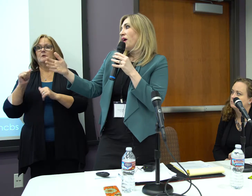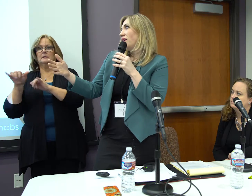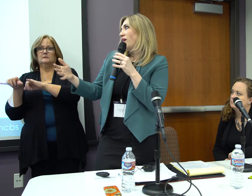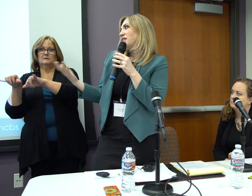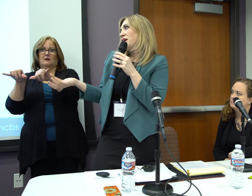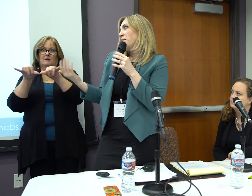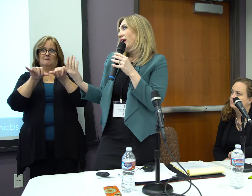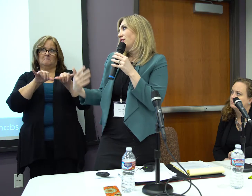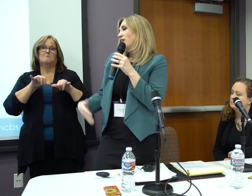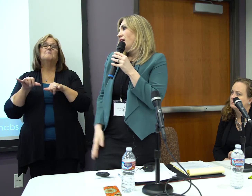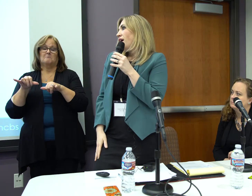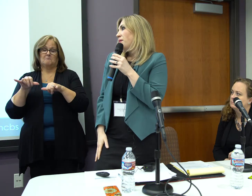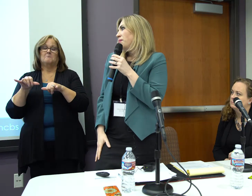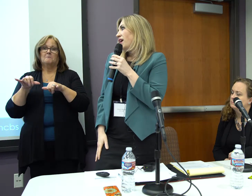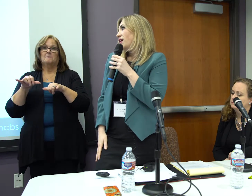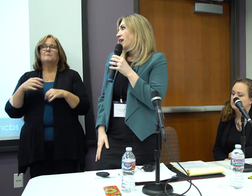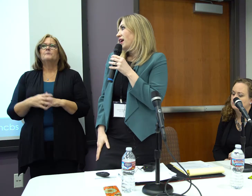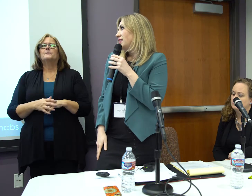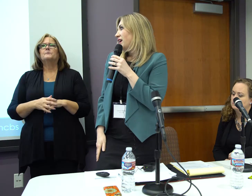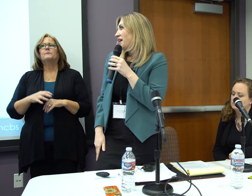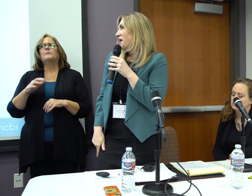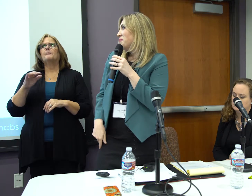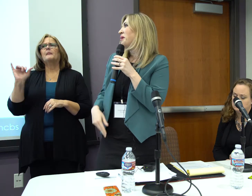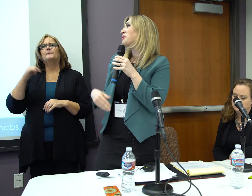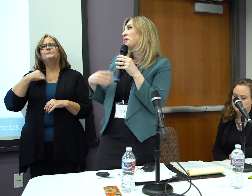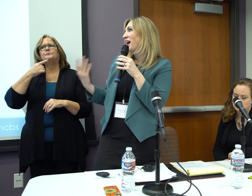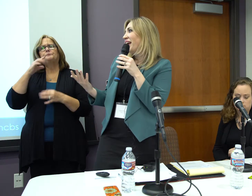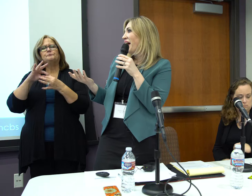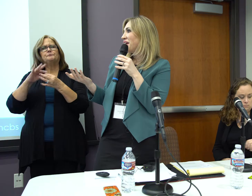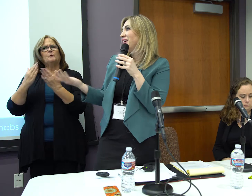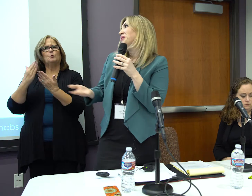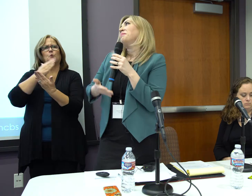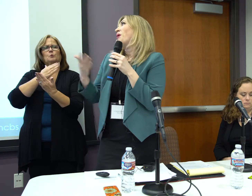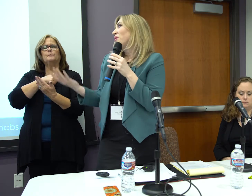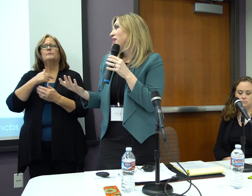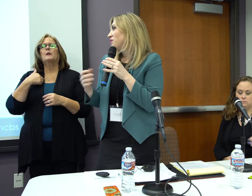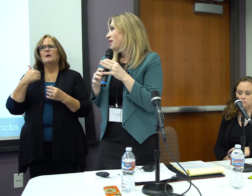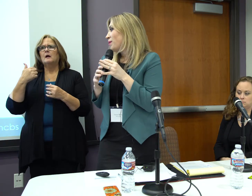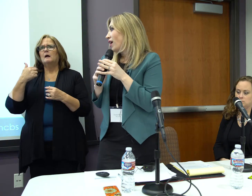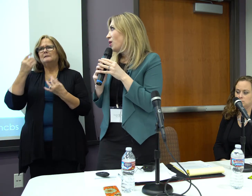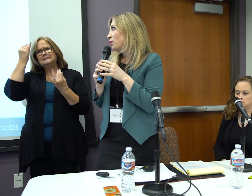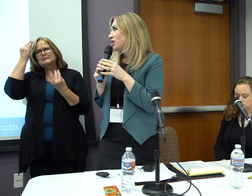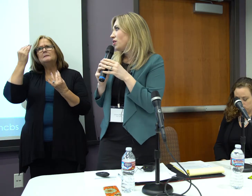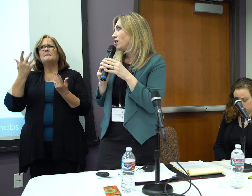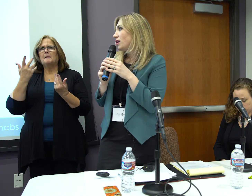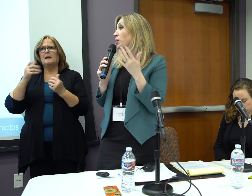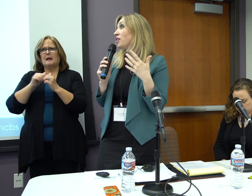everybody on the same page. And like I said, I had all kinds of thoughts about